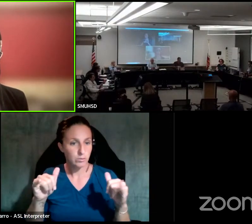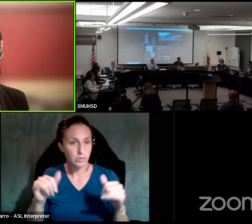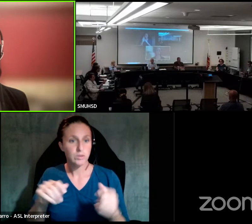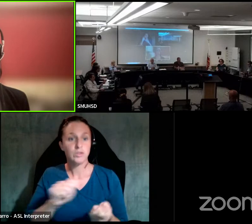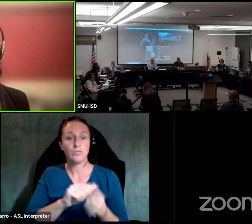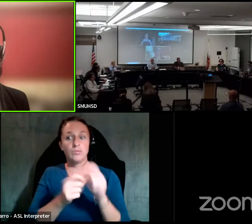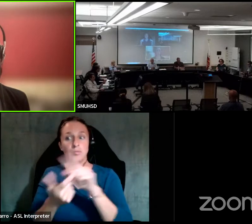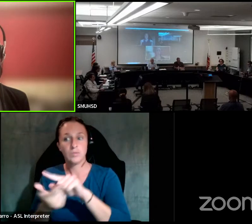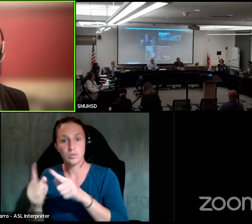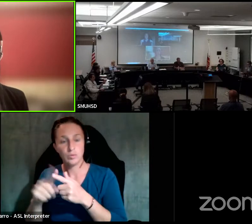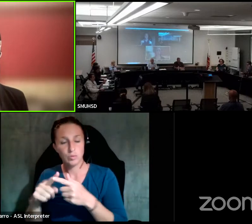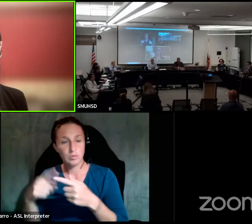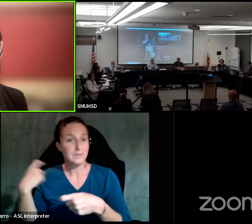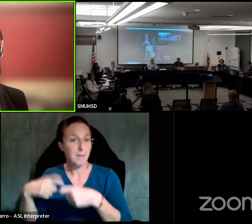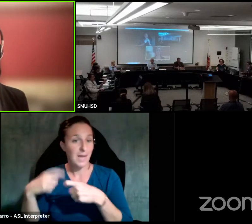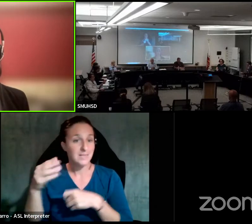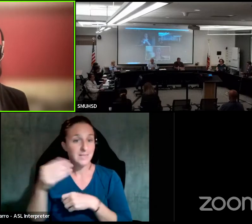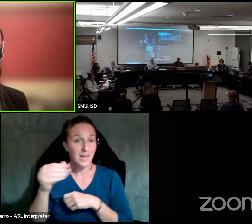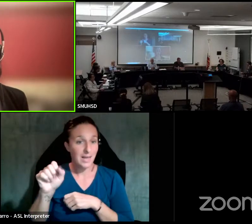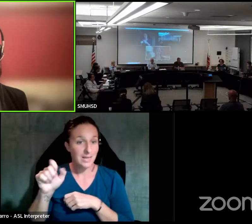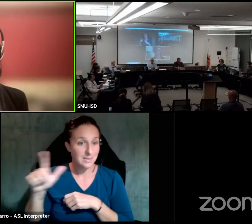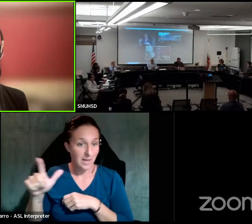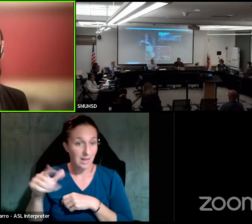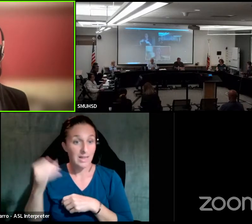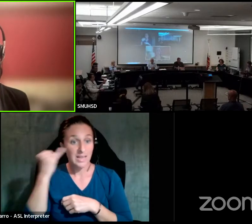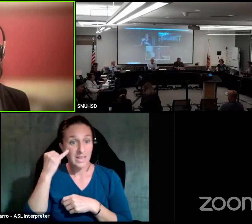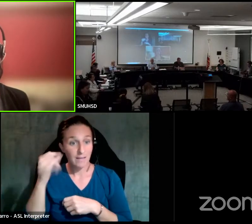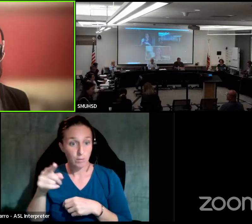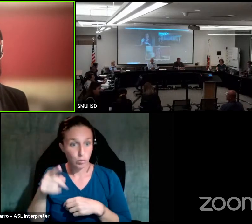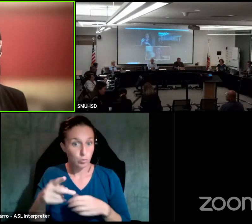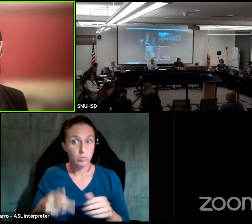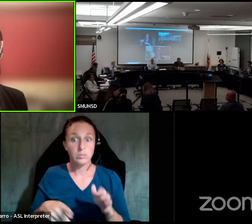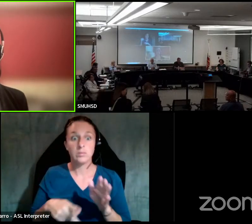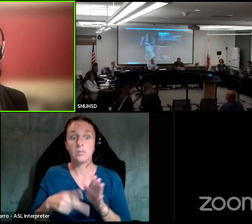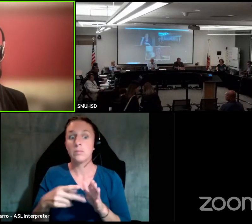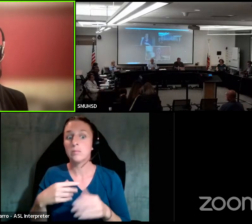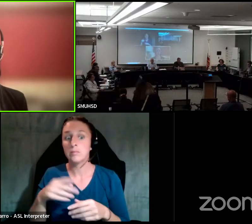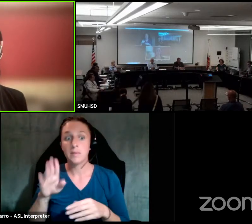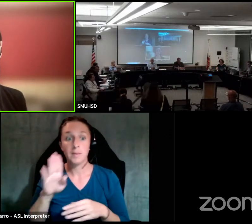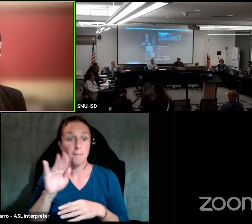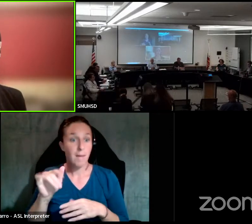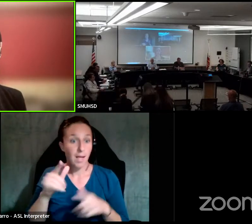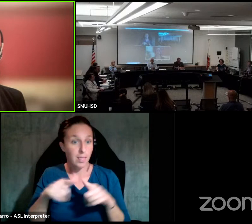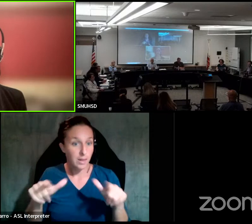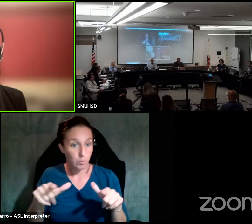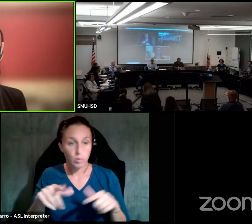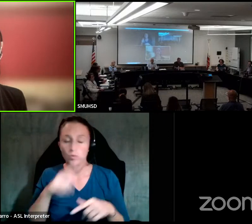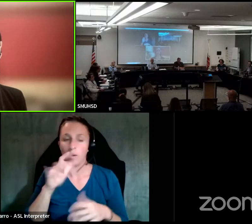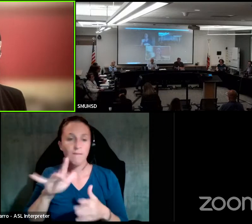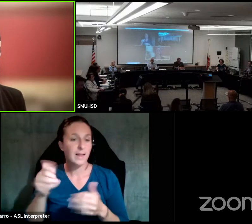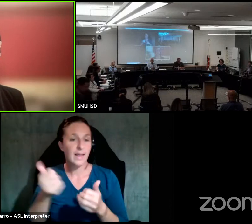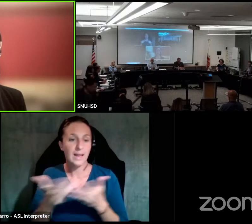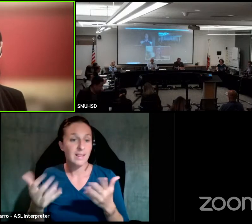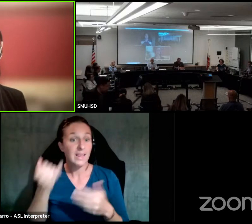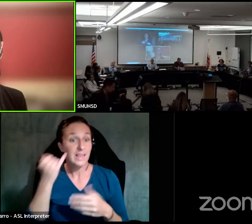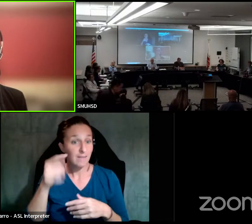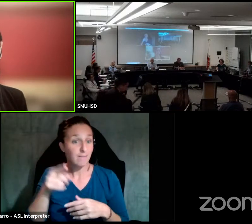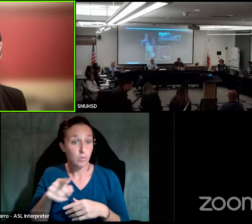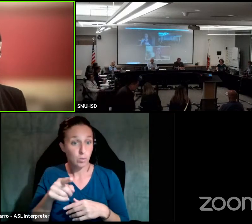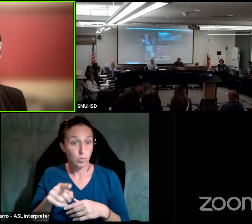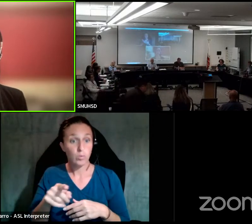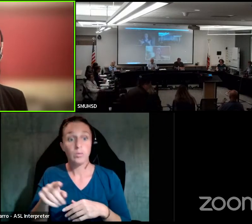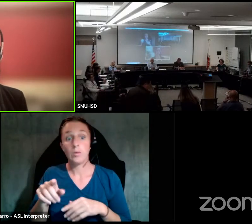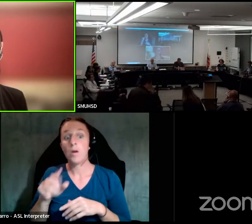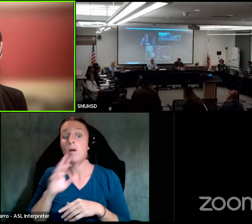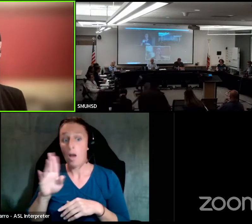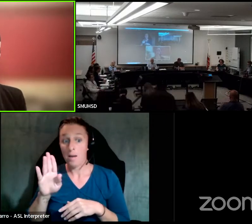and American Sign Language. If you're bilingual, you don't have to click anything. But if you're not bilingual and you're using your laptop, locate the icon